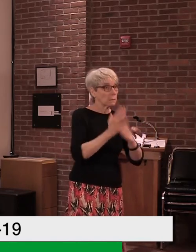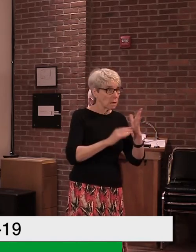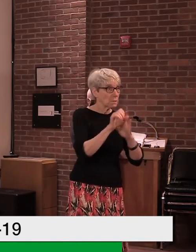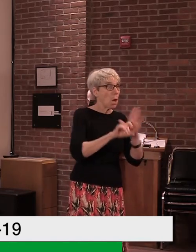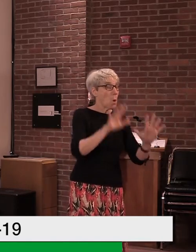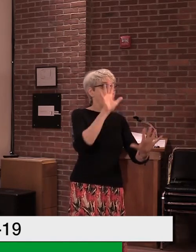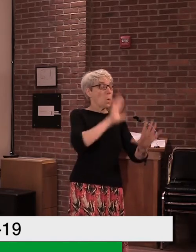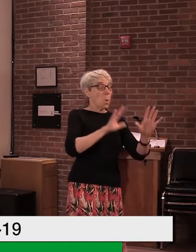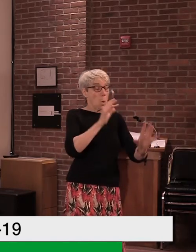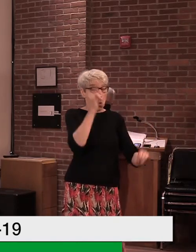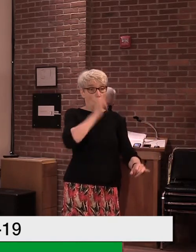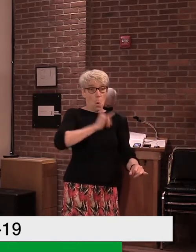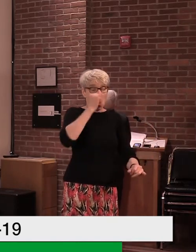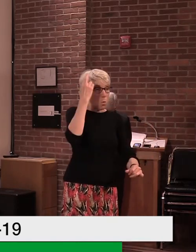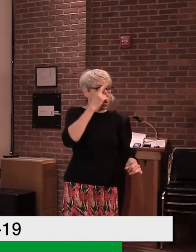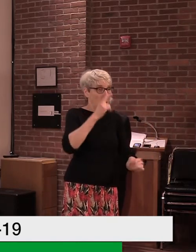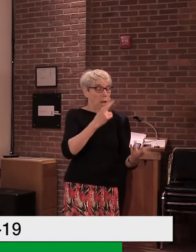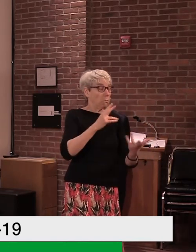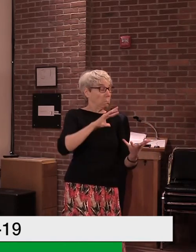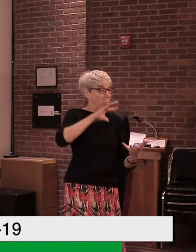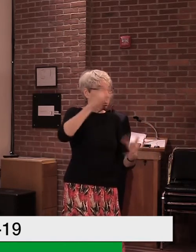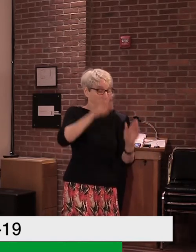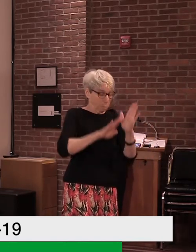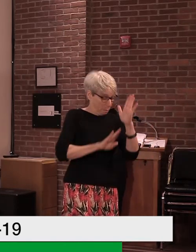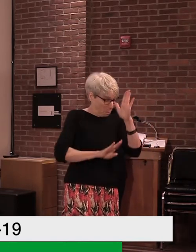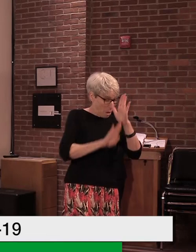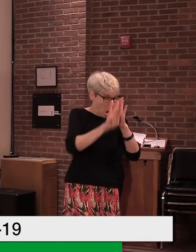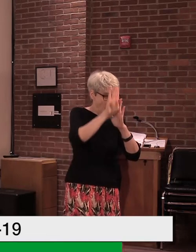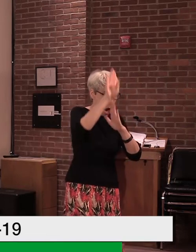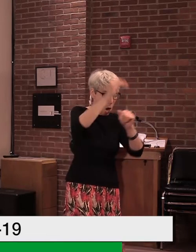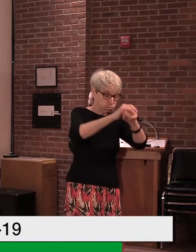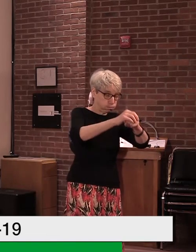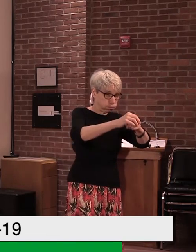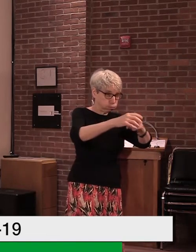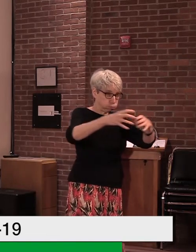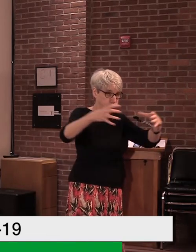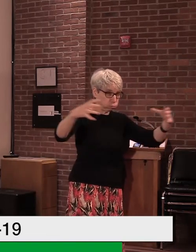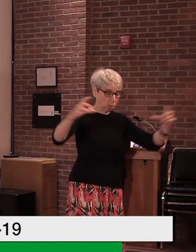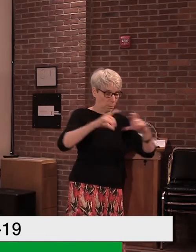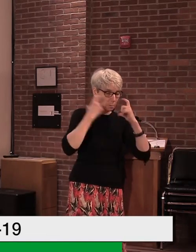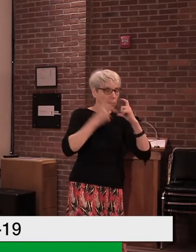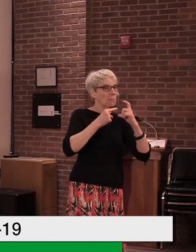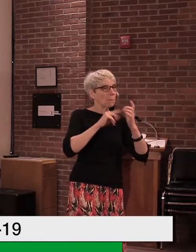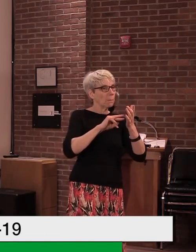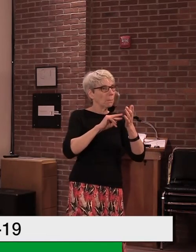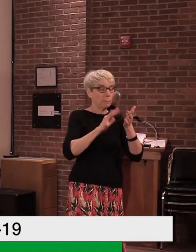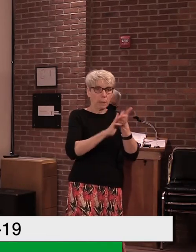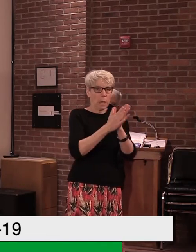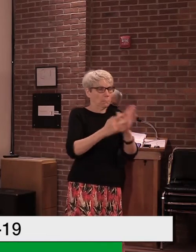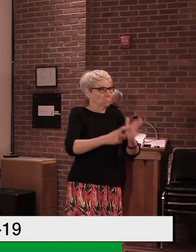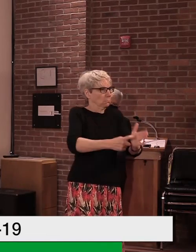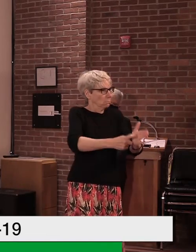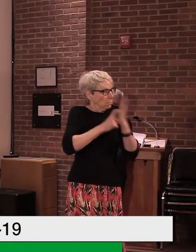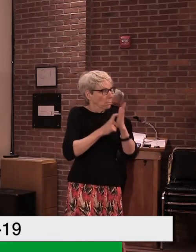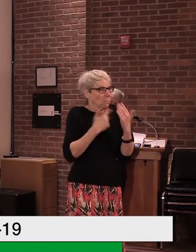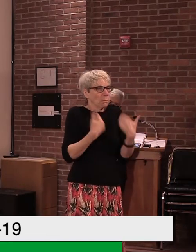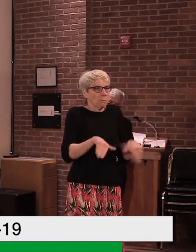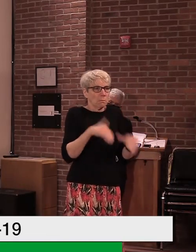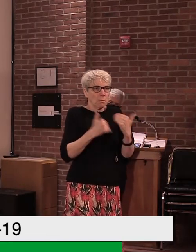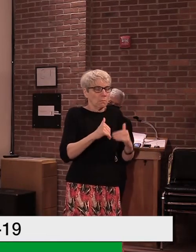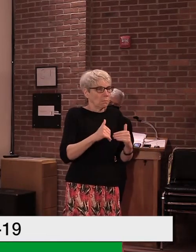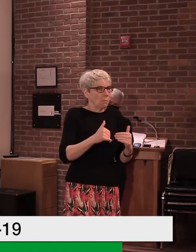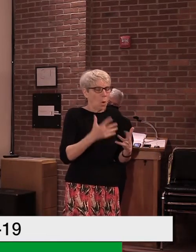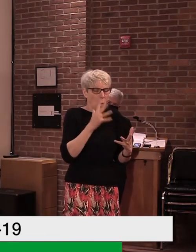implemented in a desperation move because things have gotten so bad and they need to pull every bit